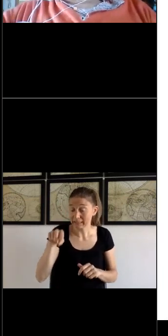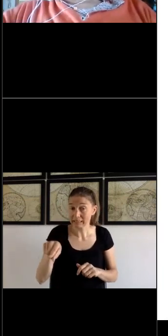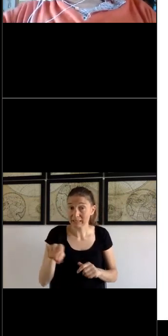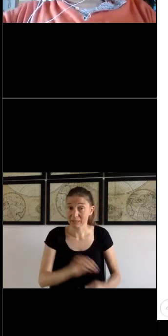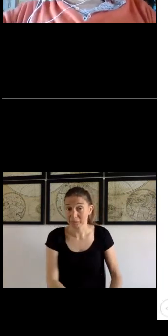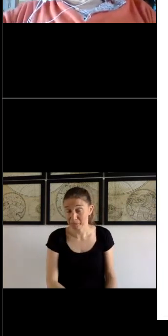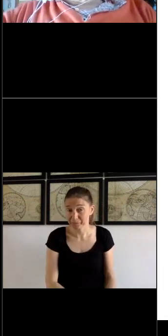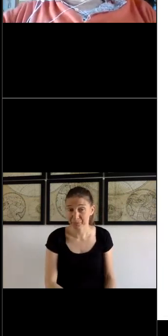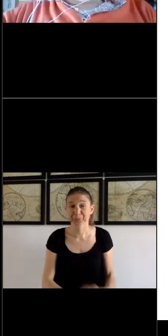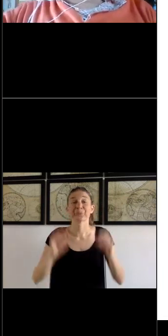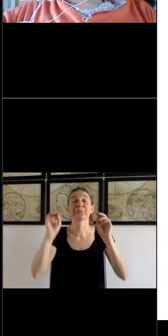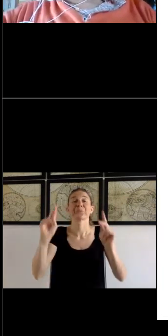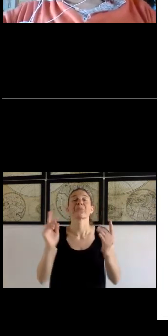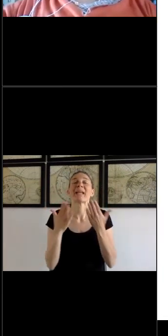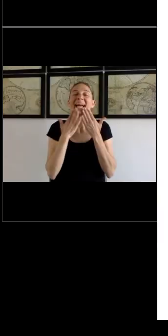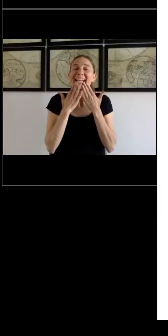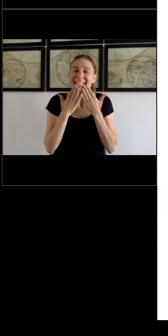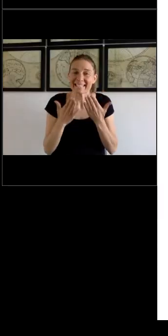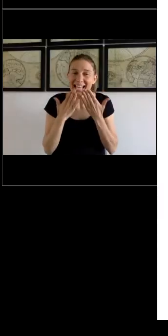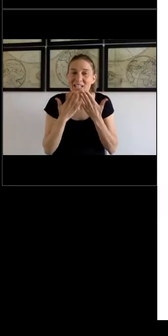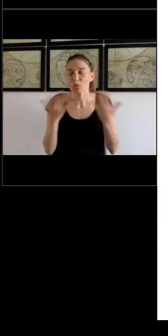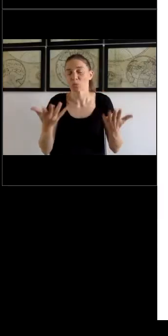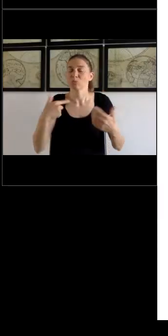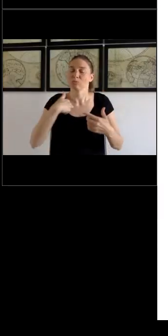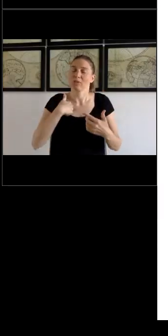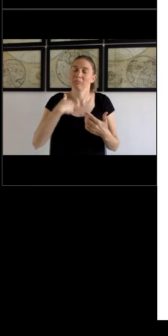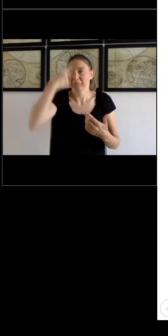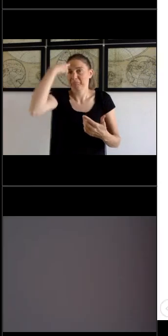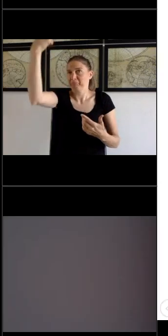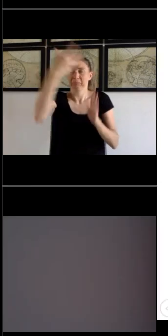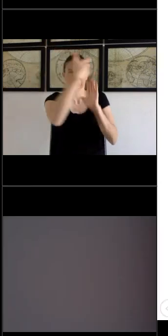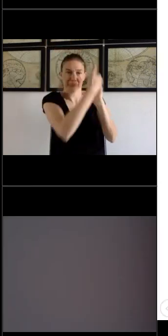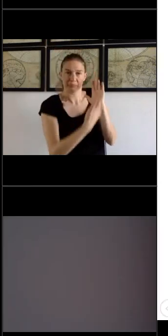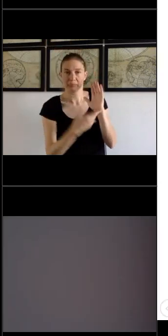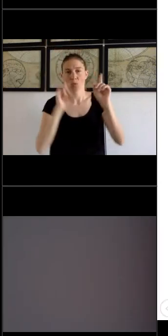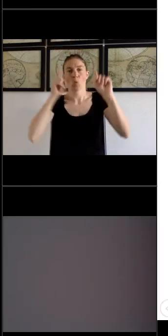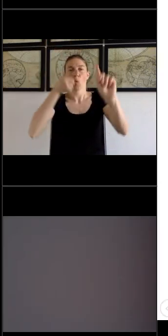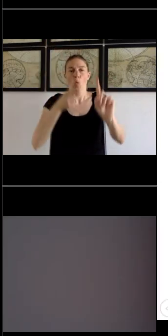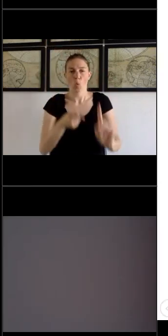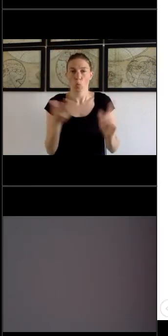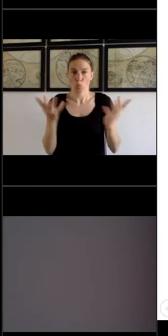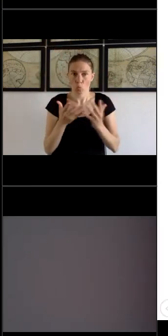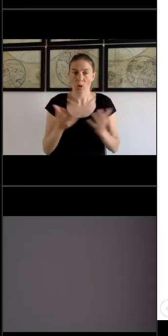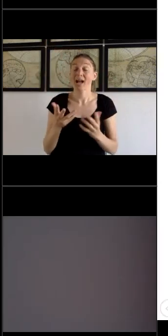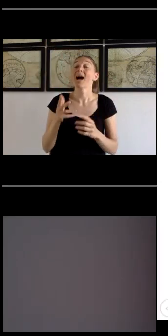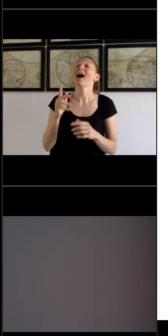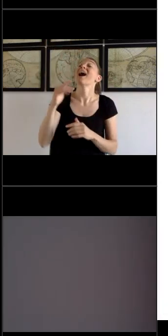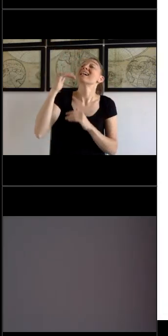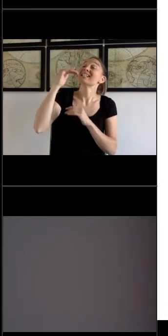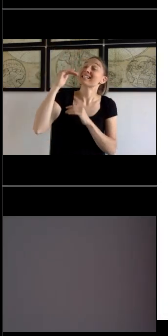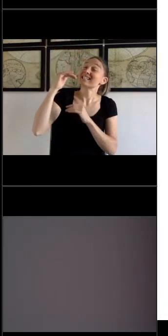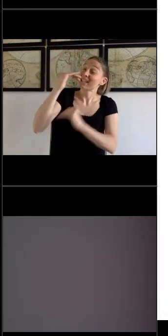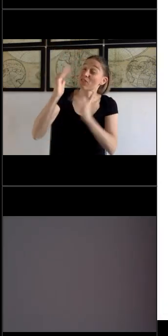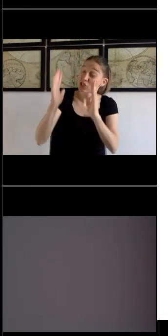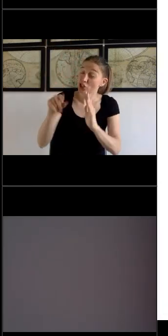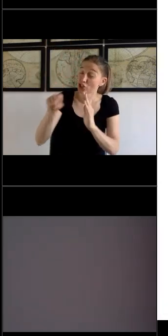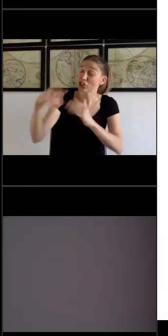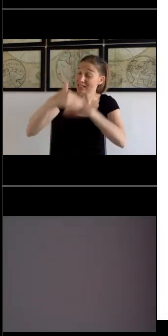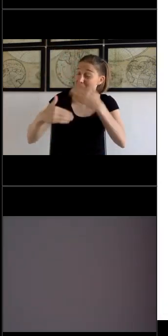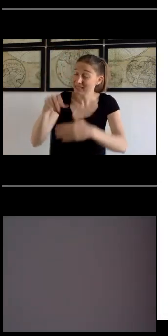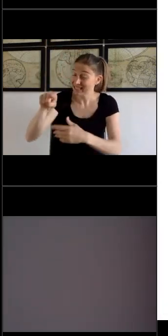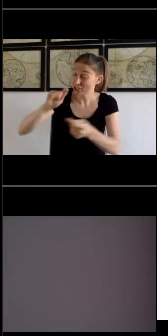me, that that is the goals, to change system of definition of person with disability, to change the assessment